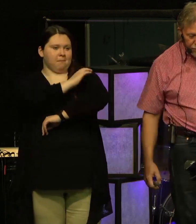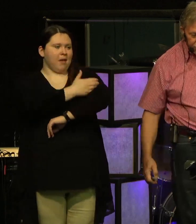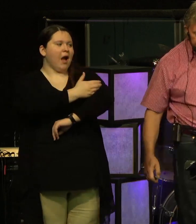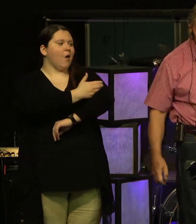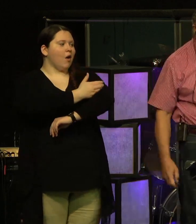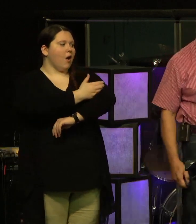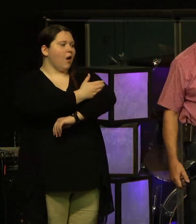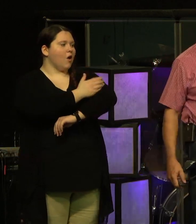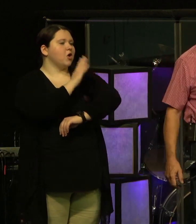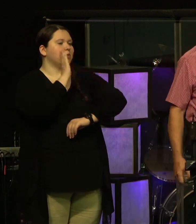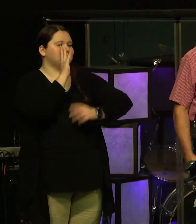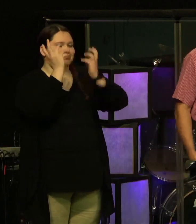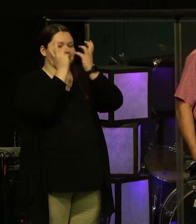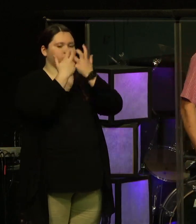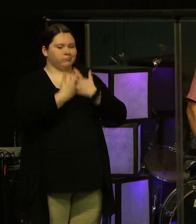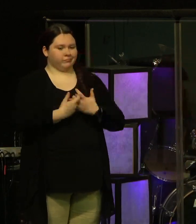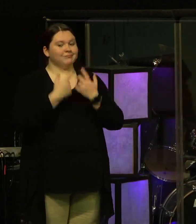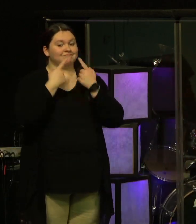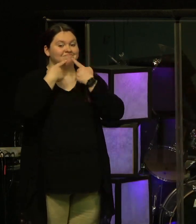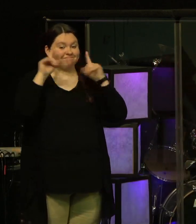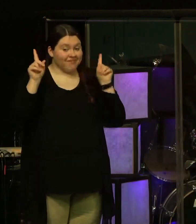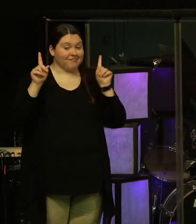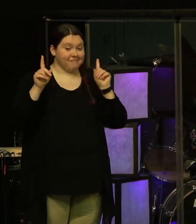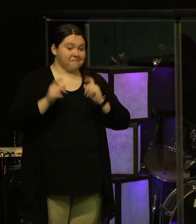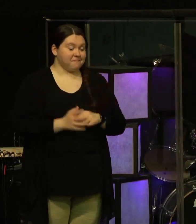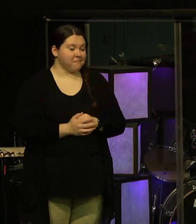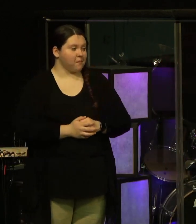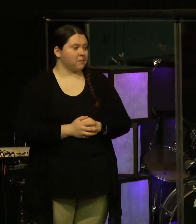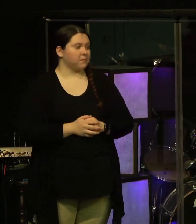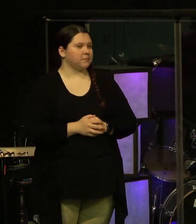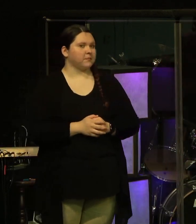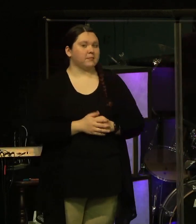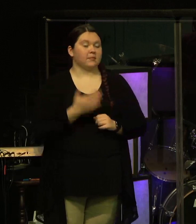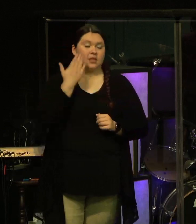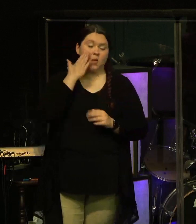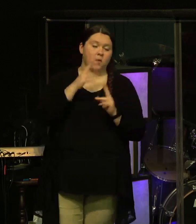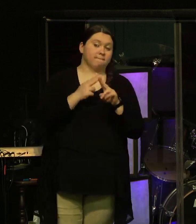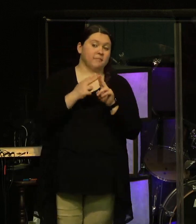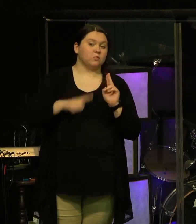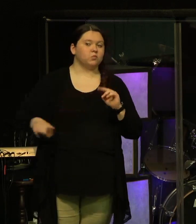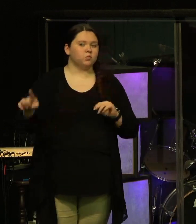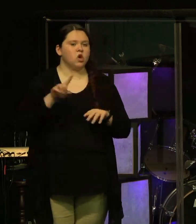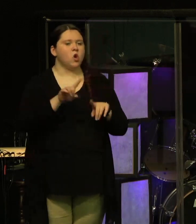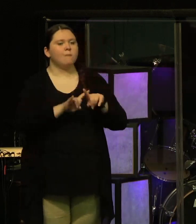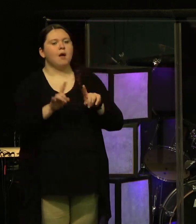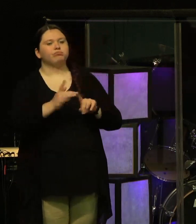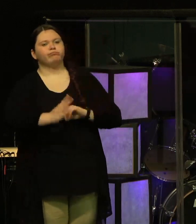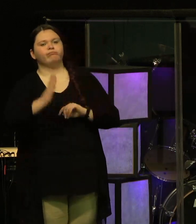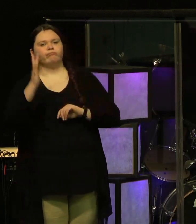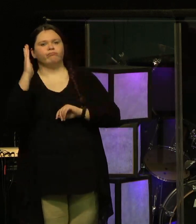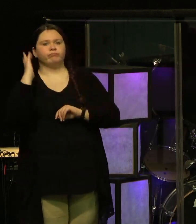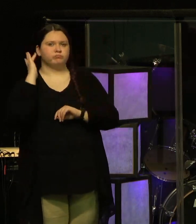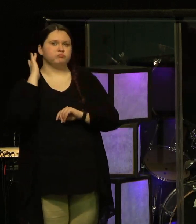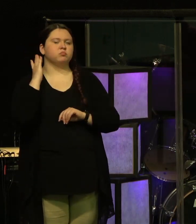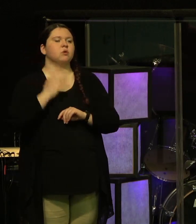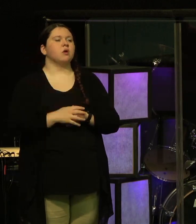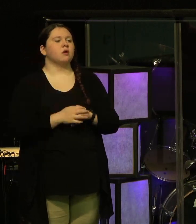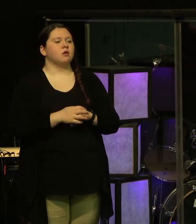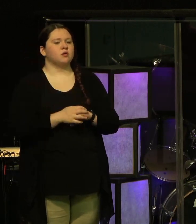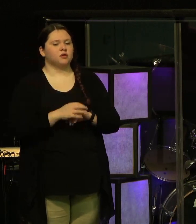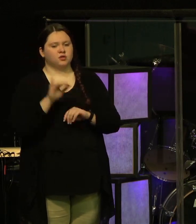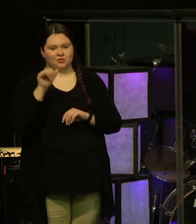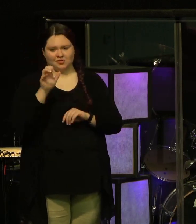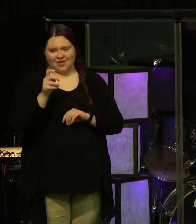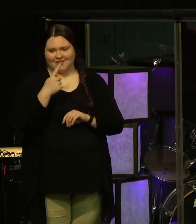behalf. Now, I don't know about you, but back in the day when Jack